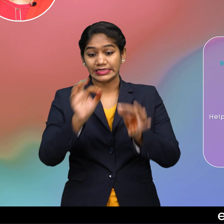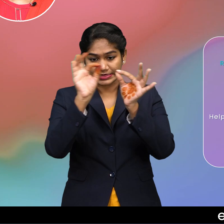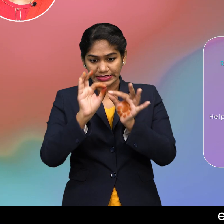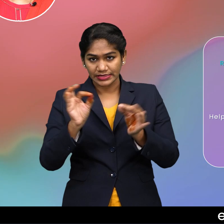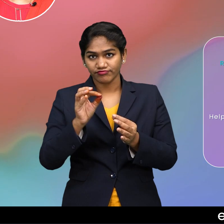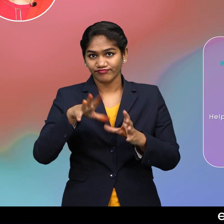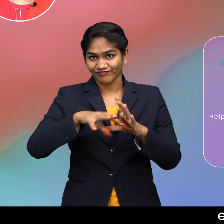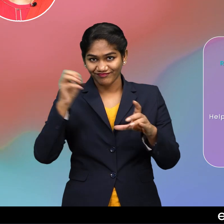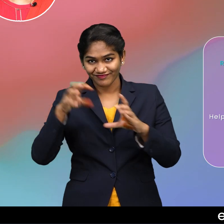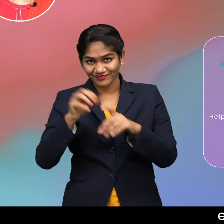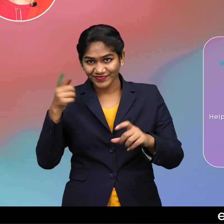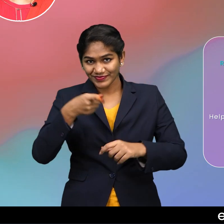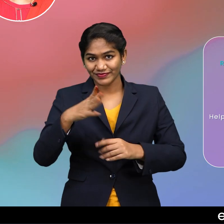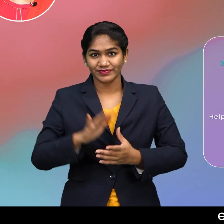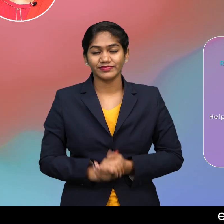enzymes